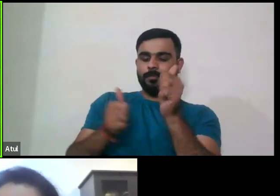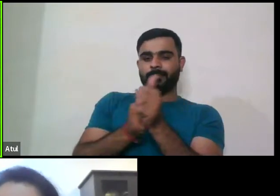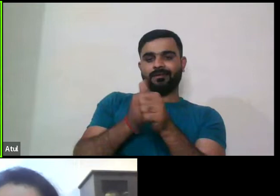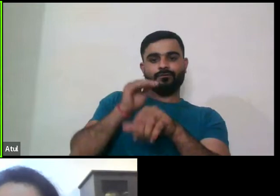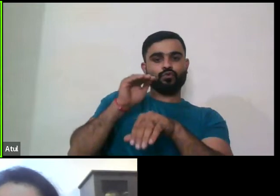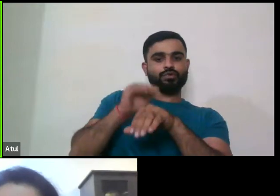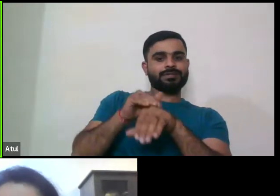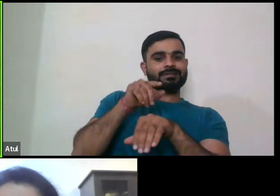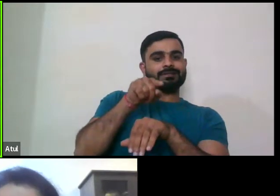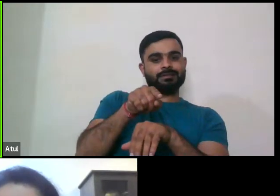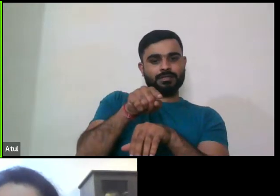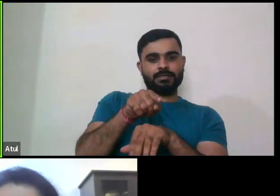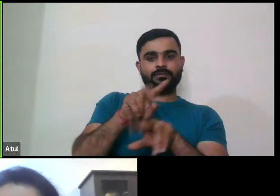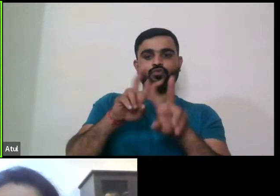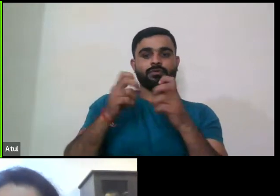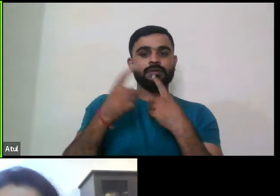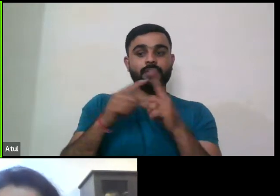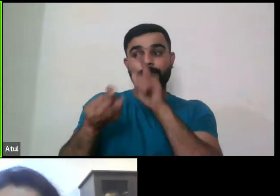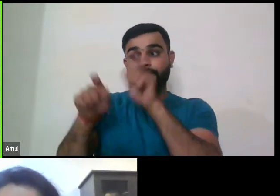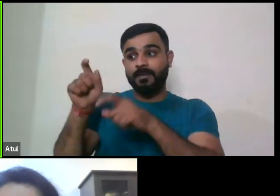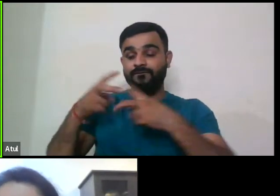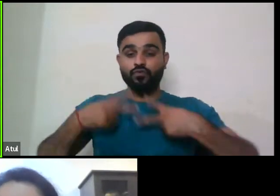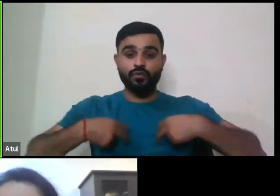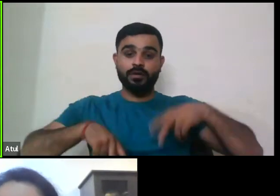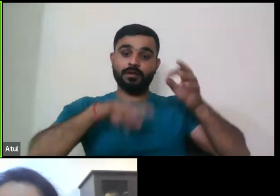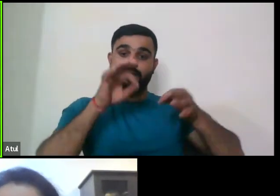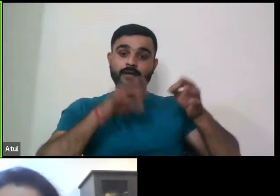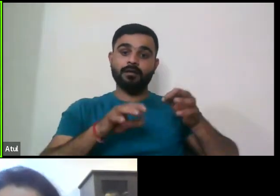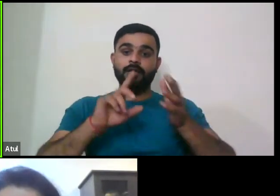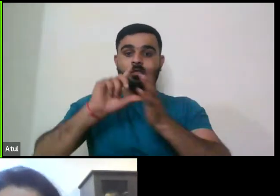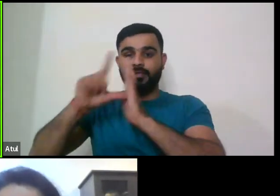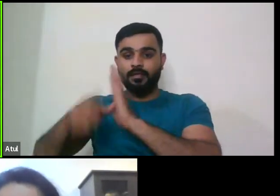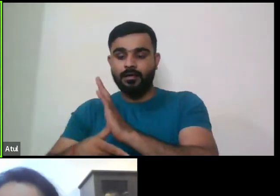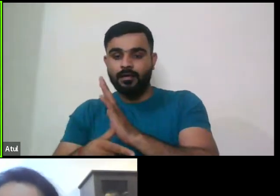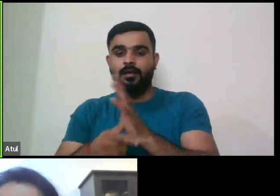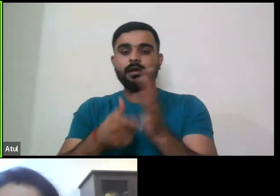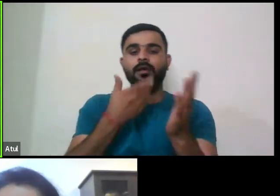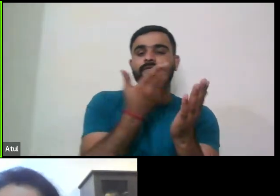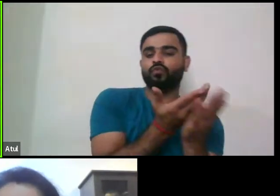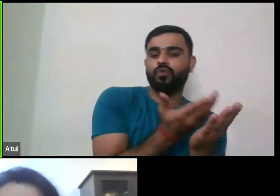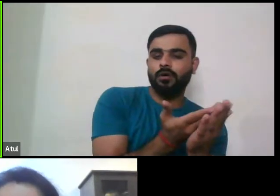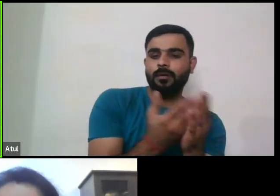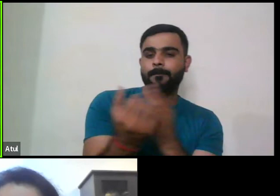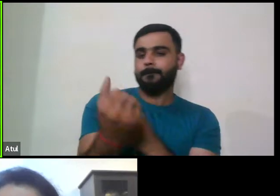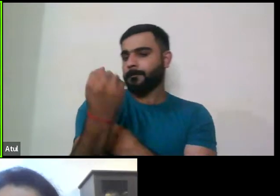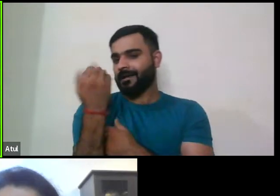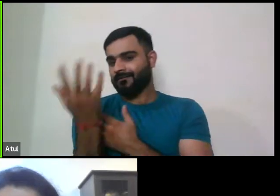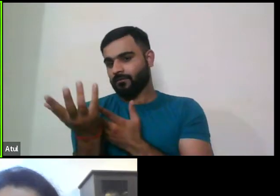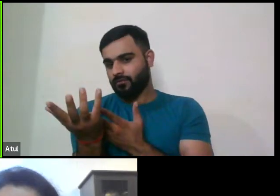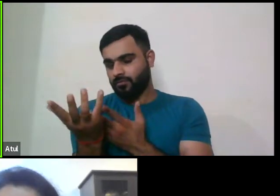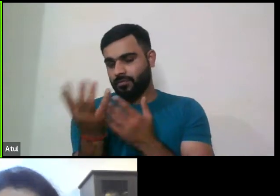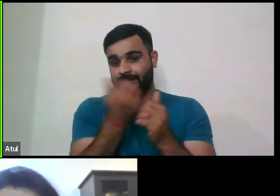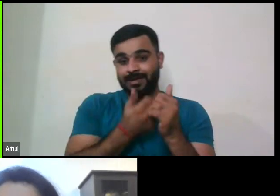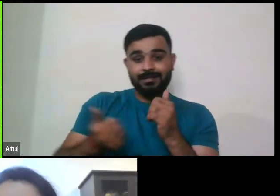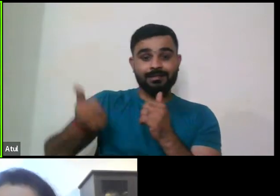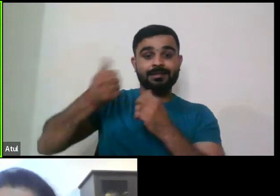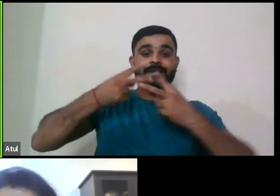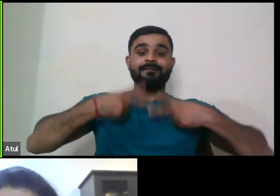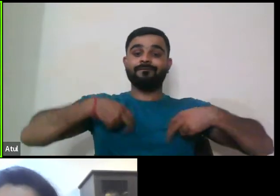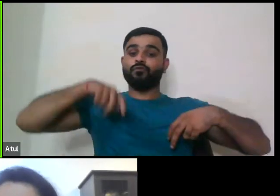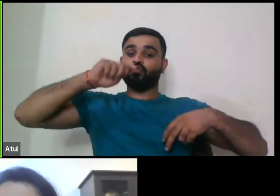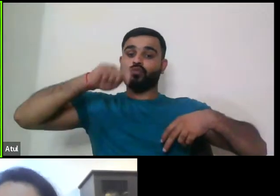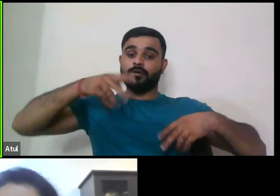repeatedly Right. when we're talking about people's court, when we're talking about delays and evasions, the power of the senior advocates,